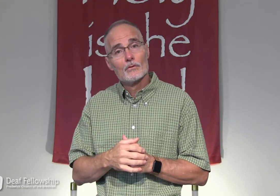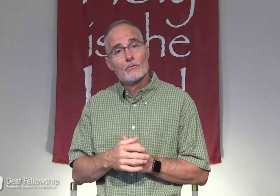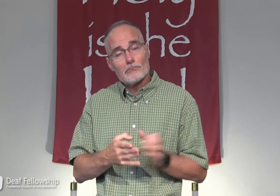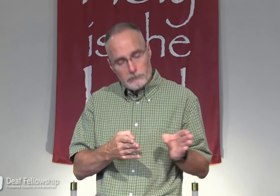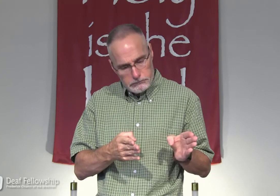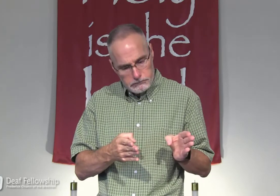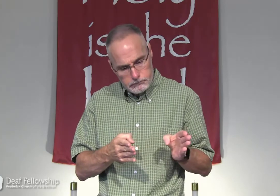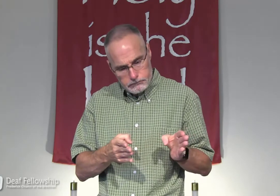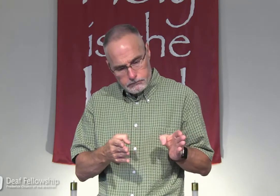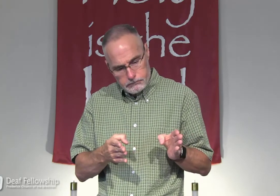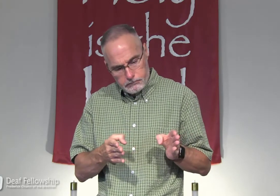truth.